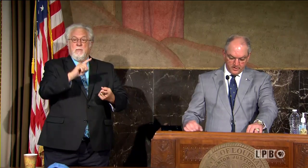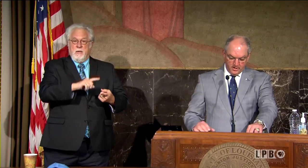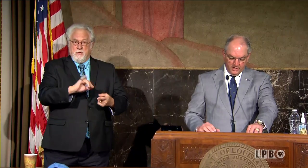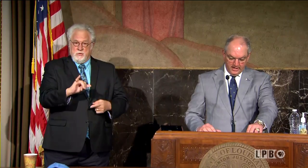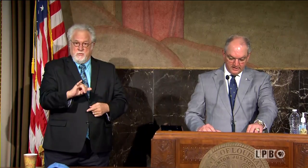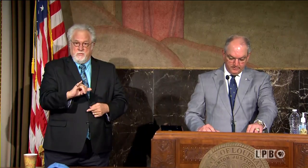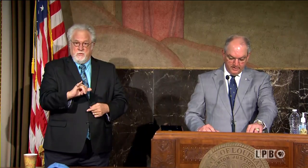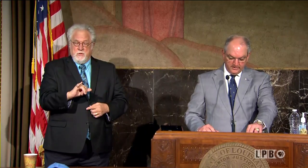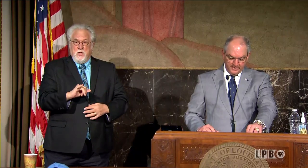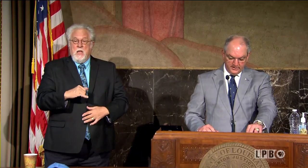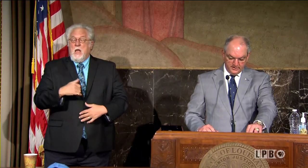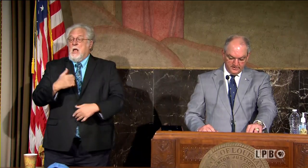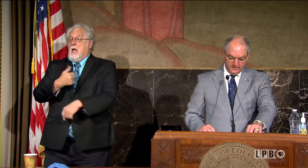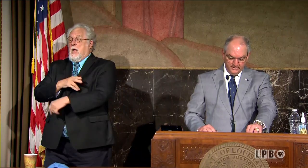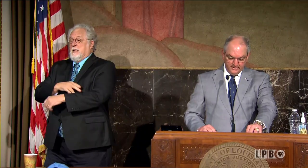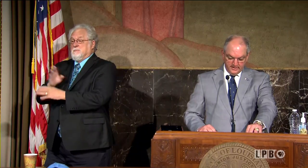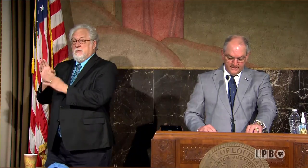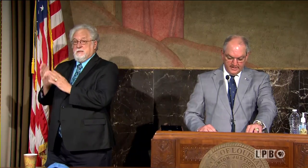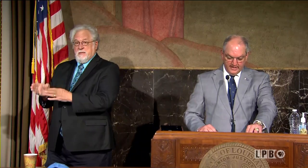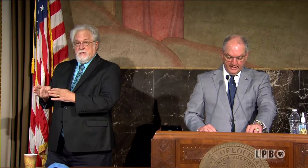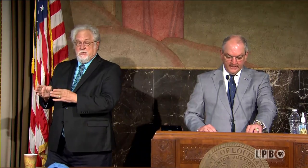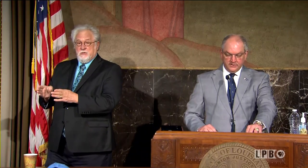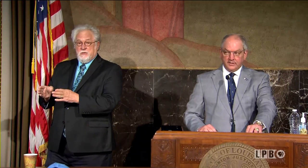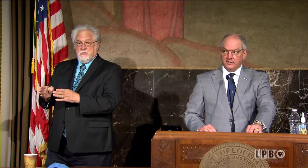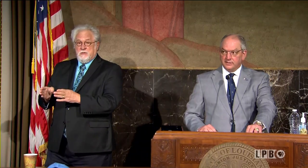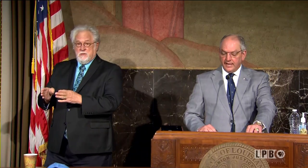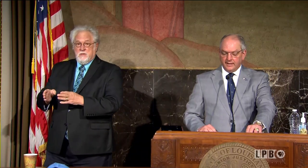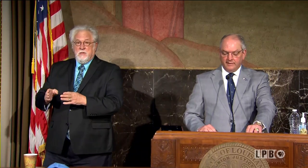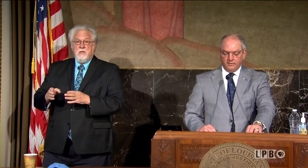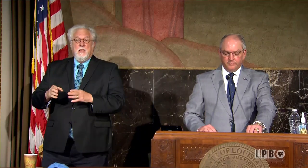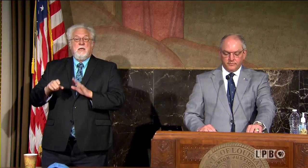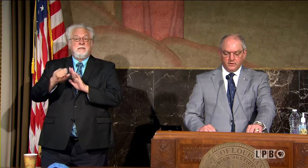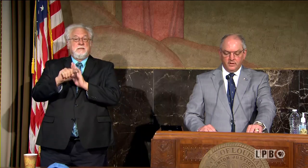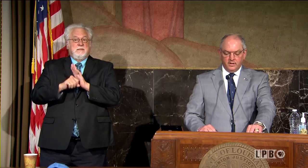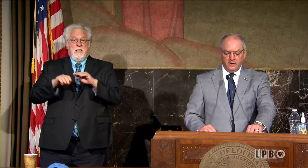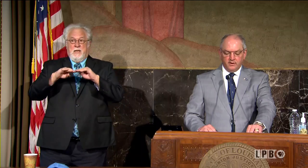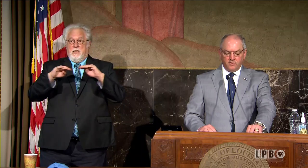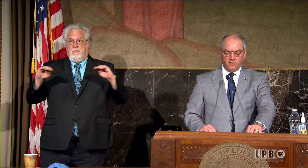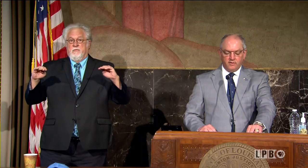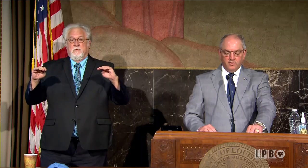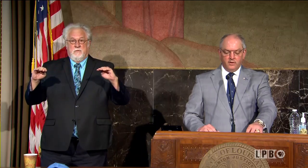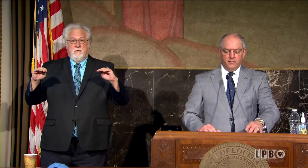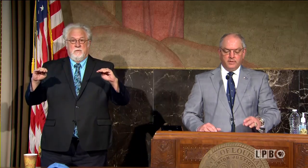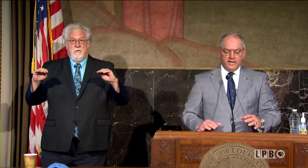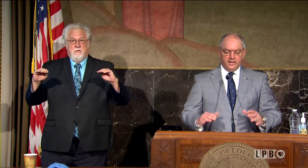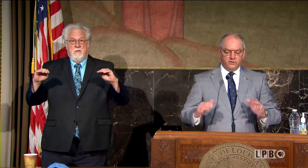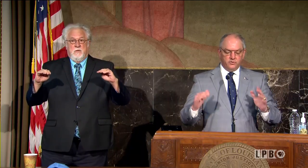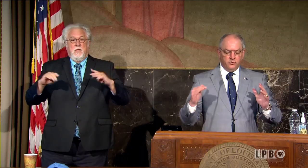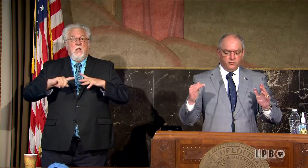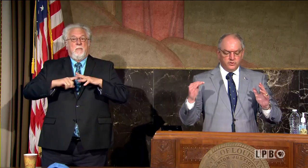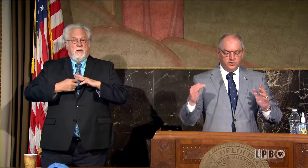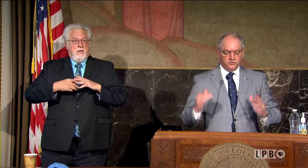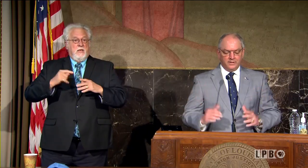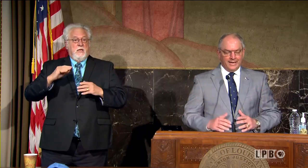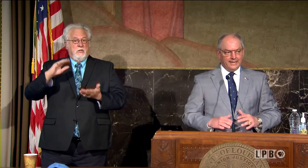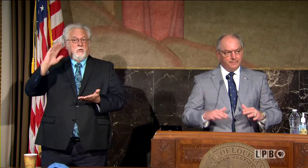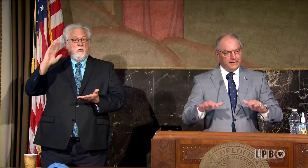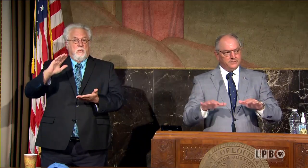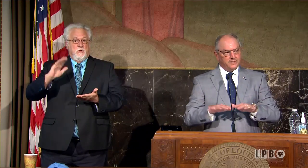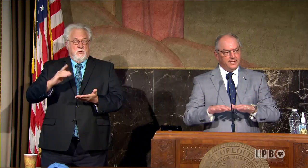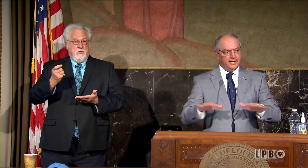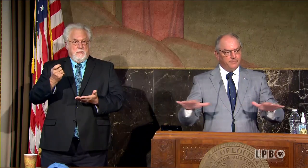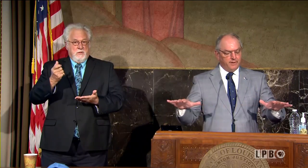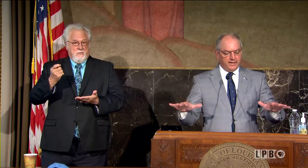also. Hospitalizations, at least at the state level, are beginning to reduce